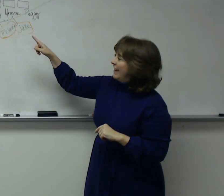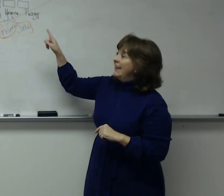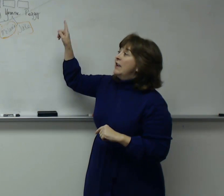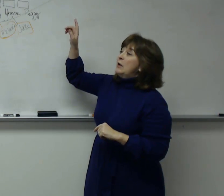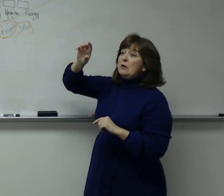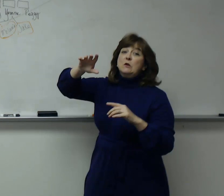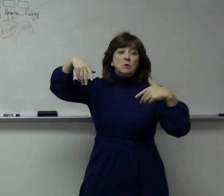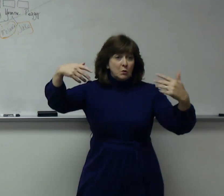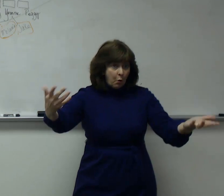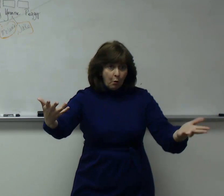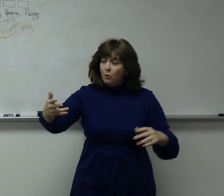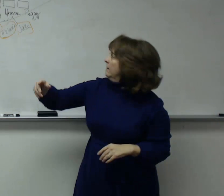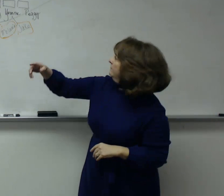Okay.